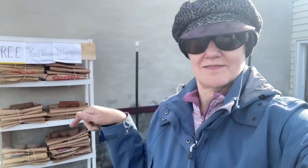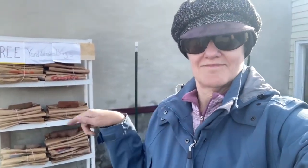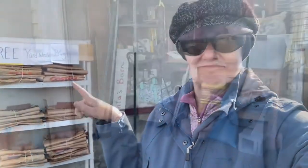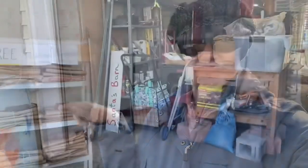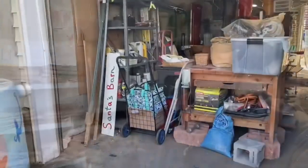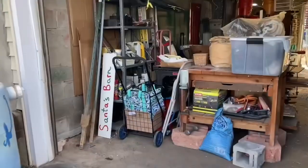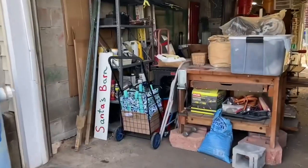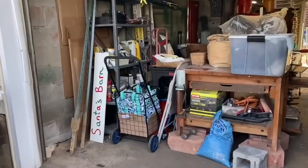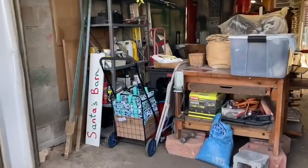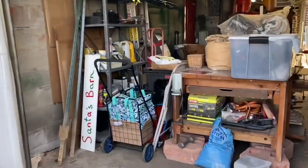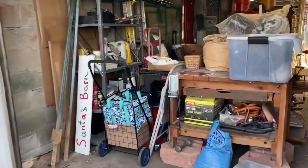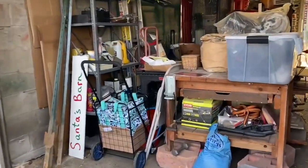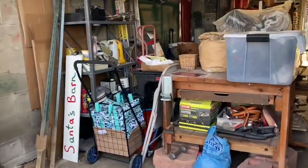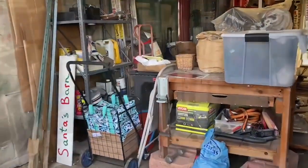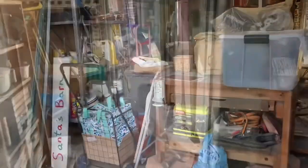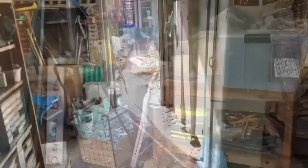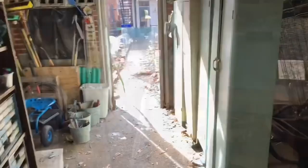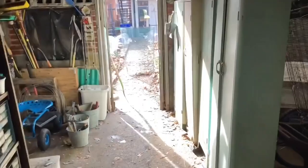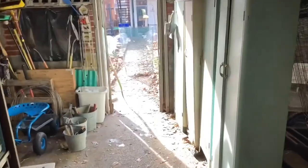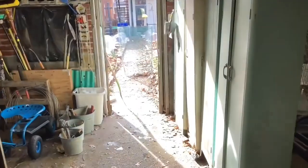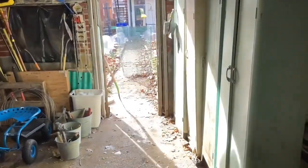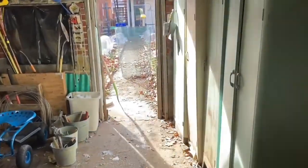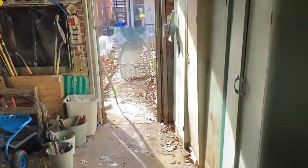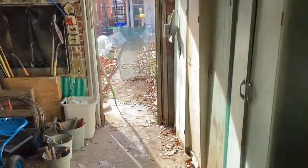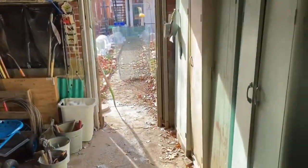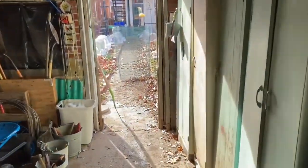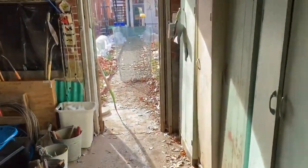but there was ice on those shelves this morning.